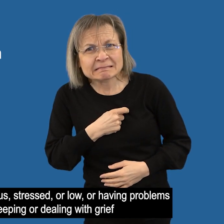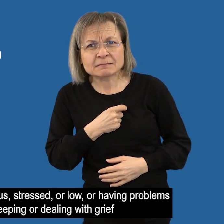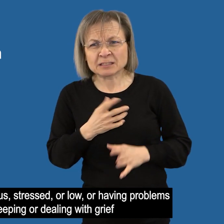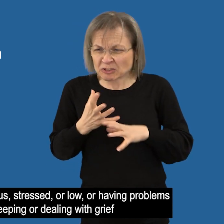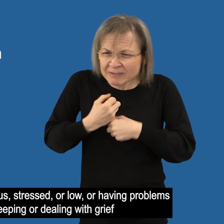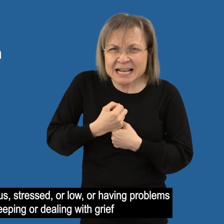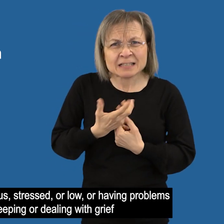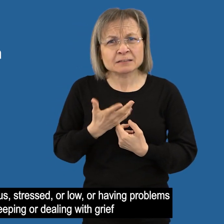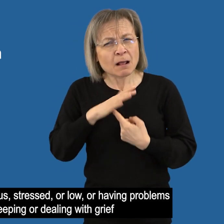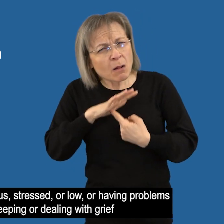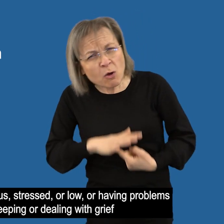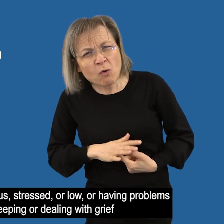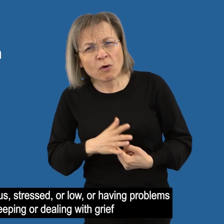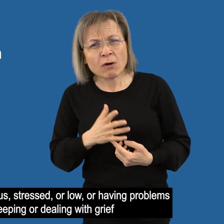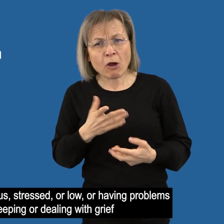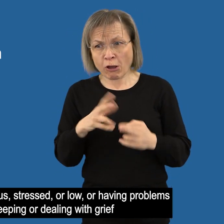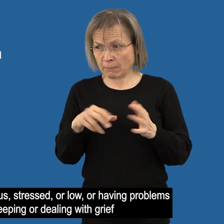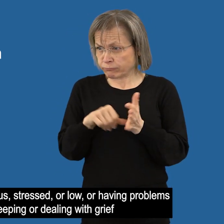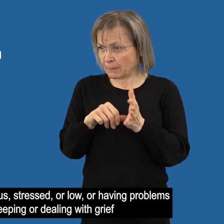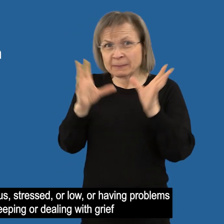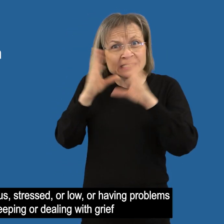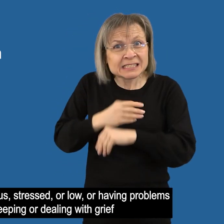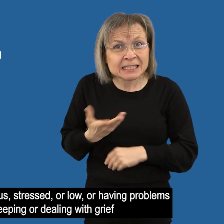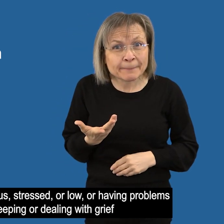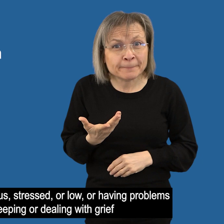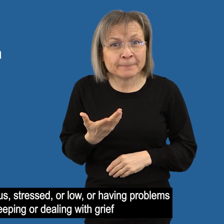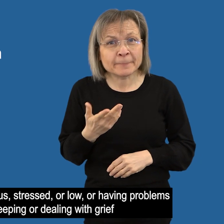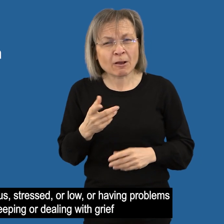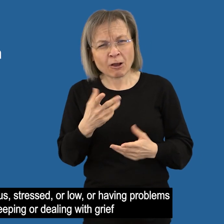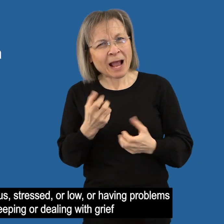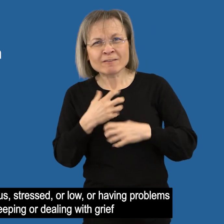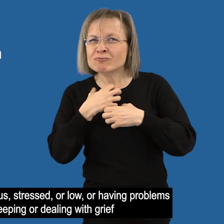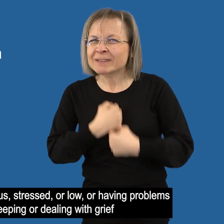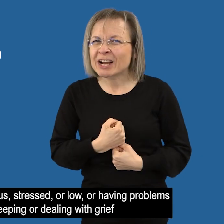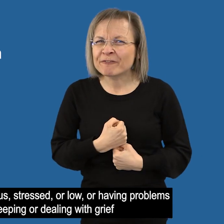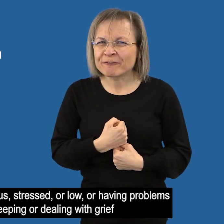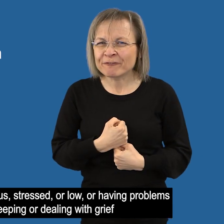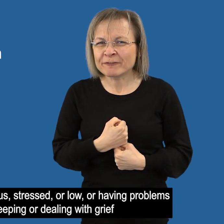Feeling anxious, stressed, or low, or having problems sleeping or dealing with grief?